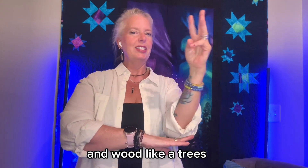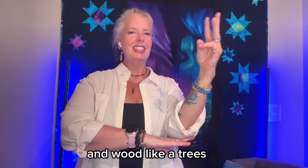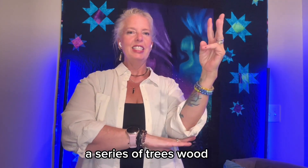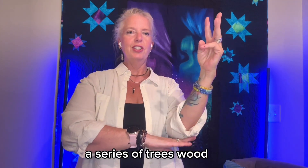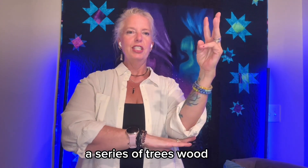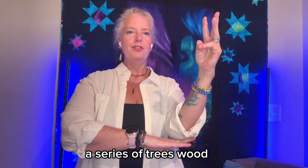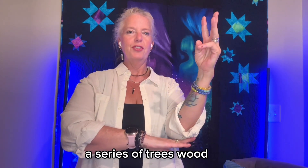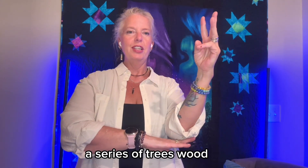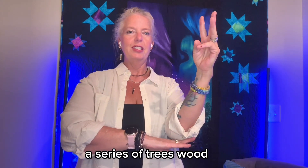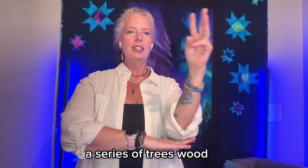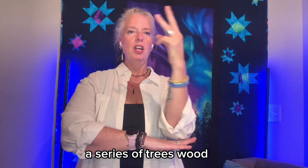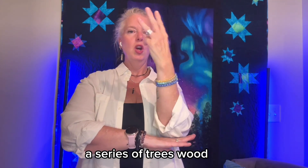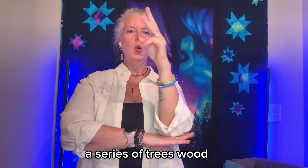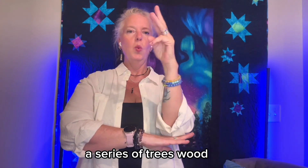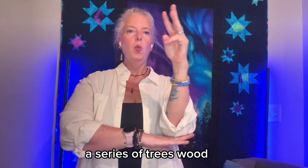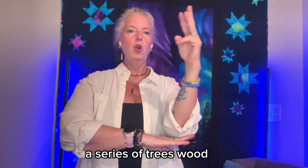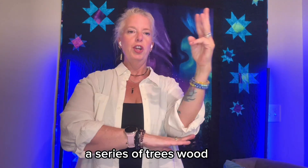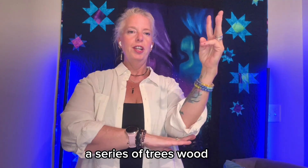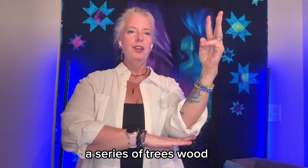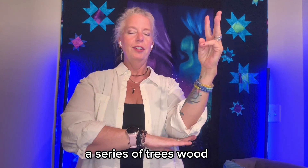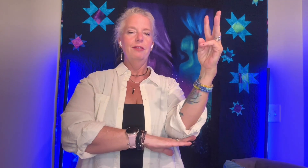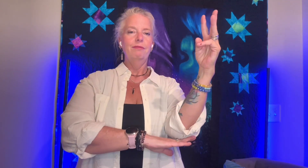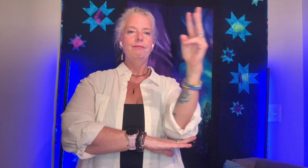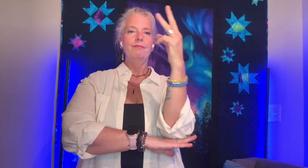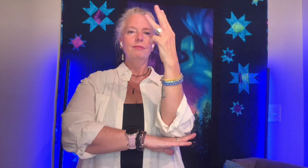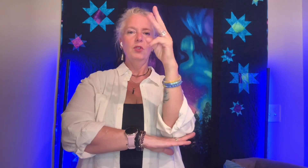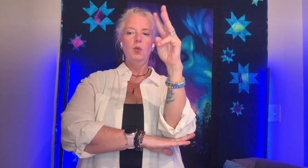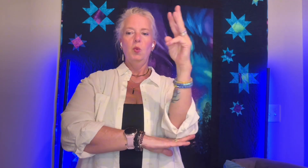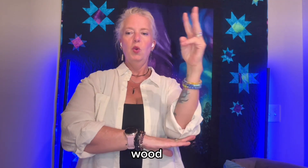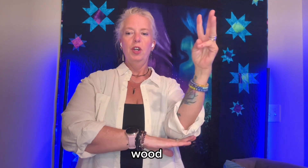a series of trees. Wood, wood.